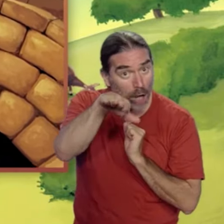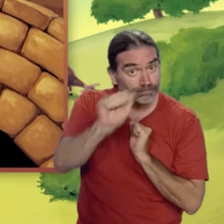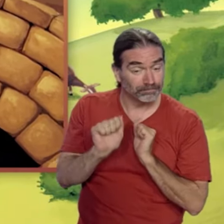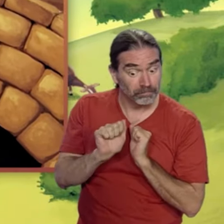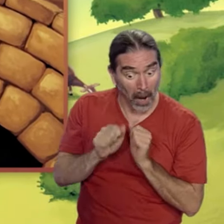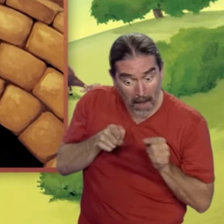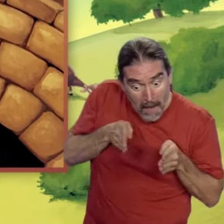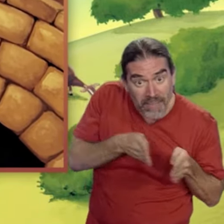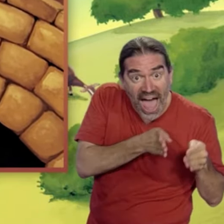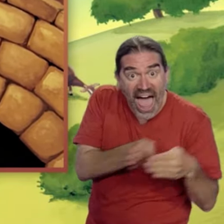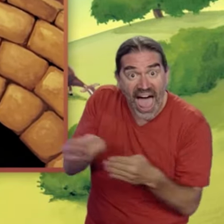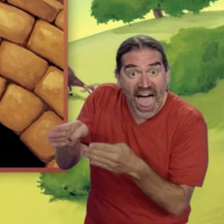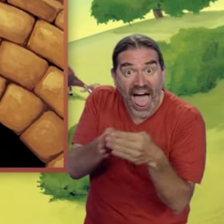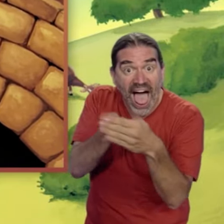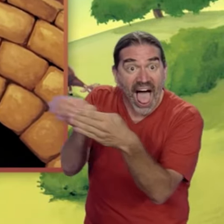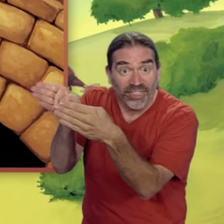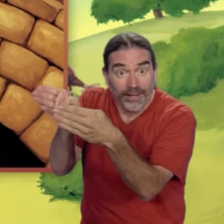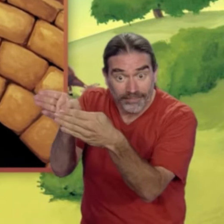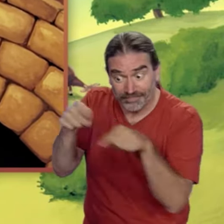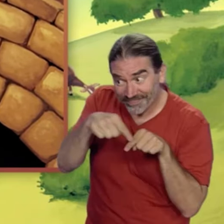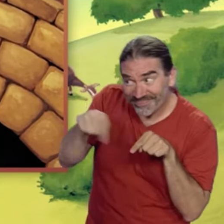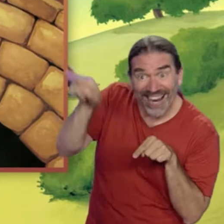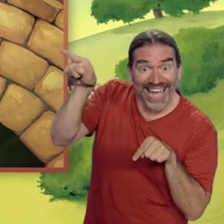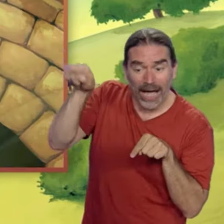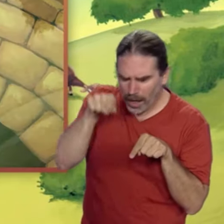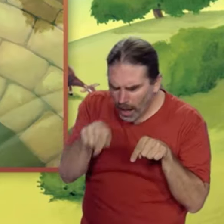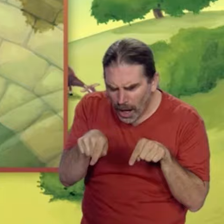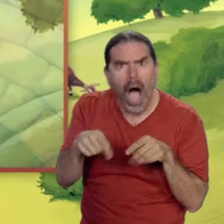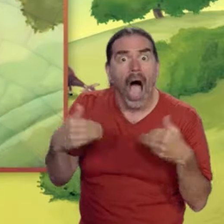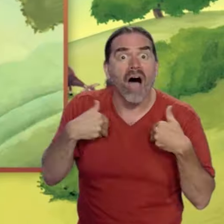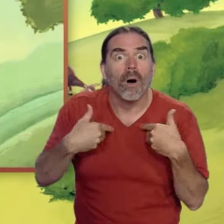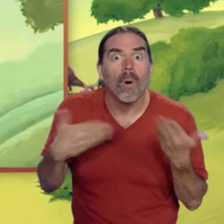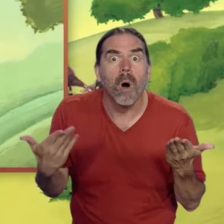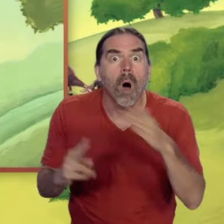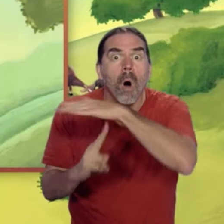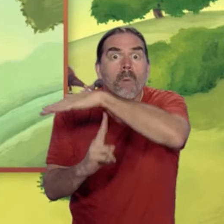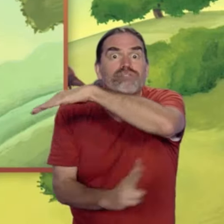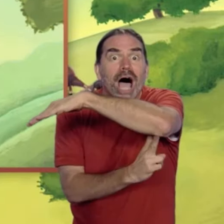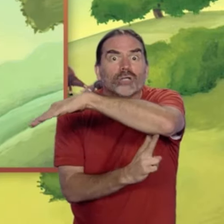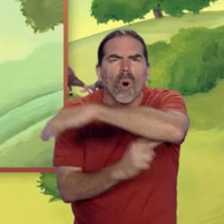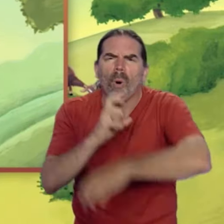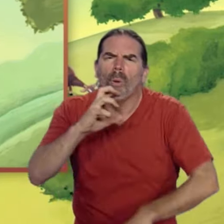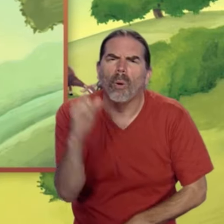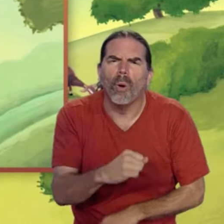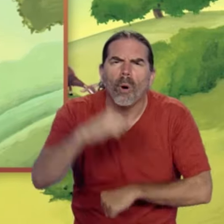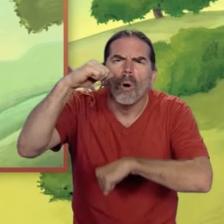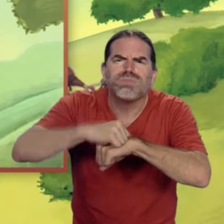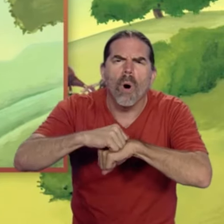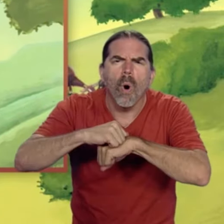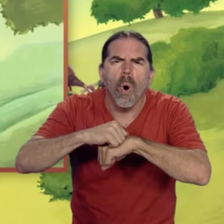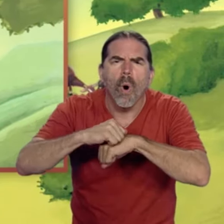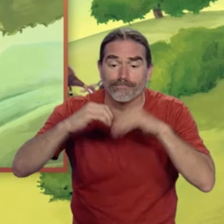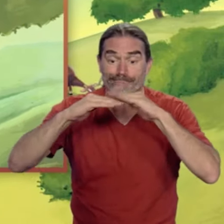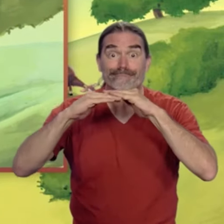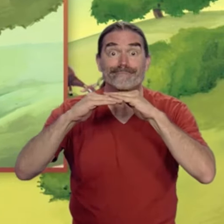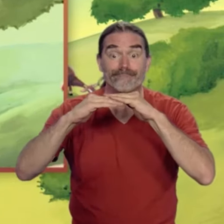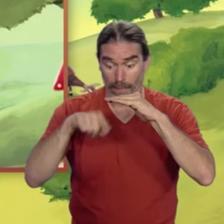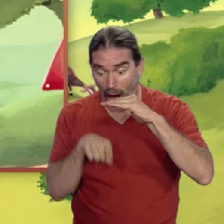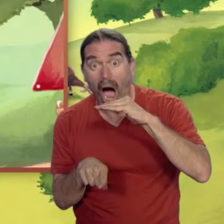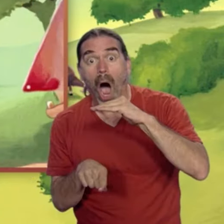The path to the meadow went across an old stone bridge above a cool mountain stream. Under this bridge lived a mean